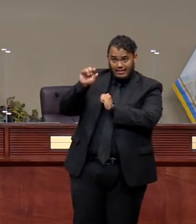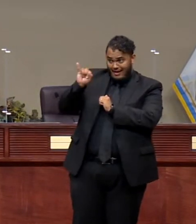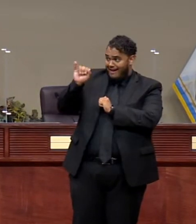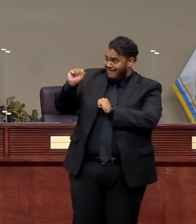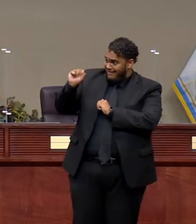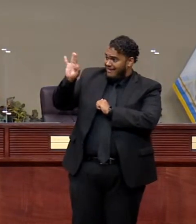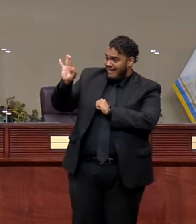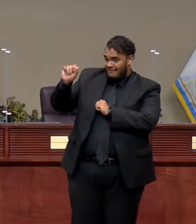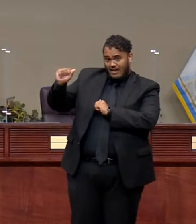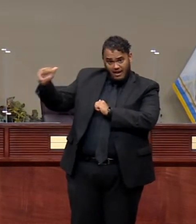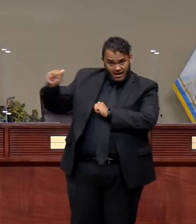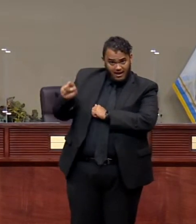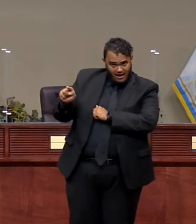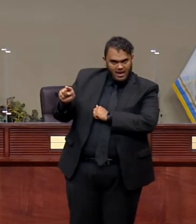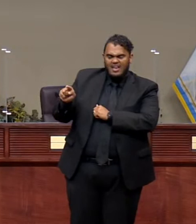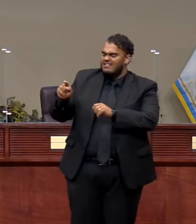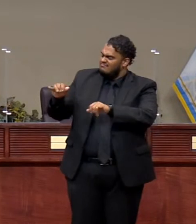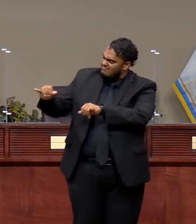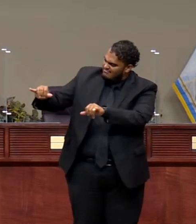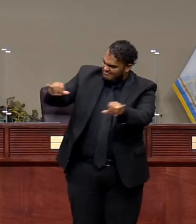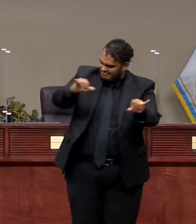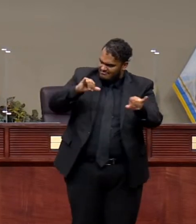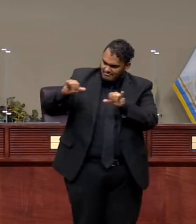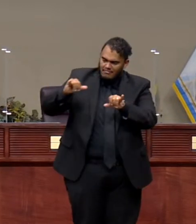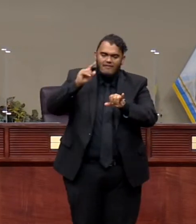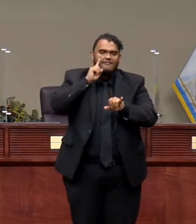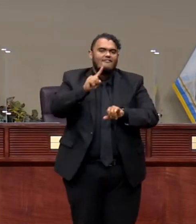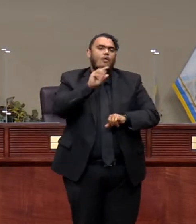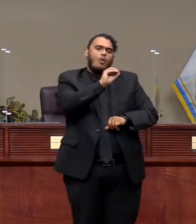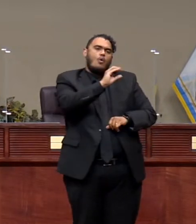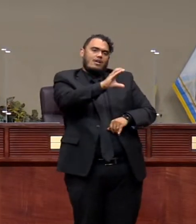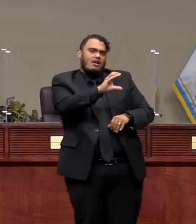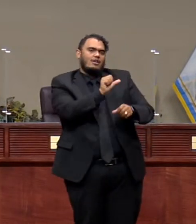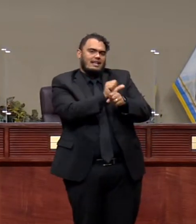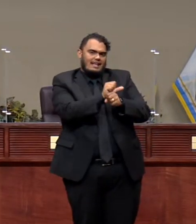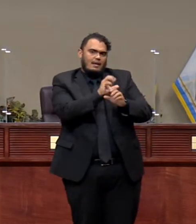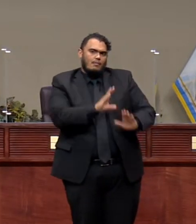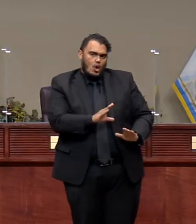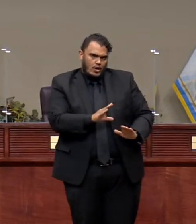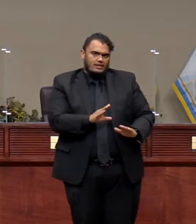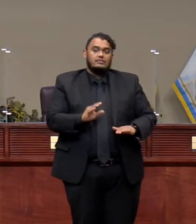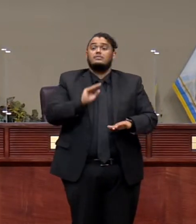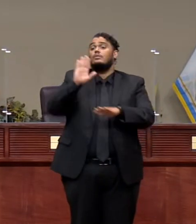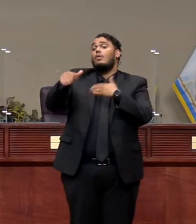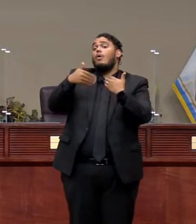county employees who followed the mandate